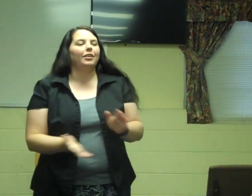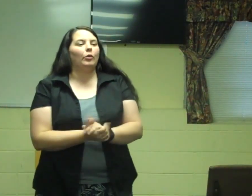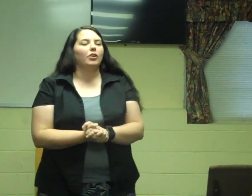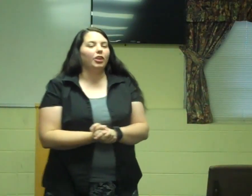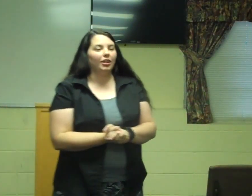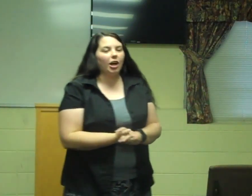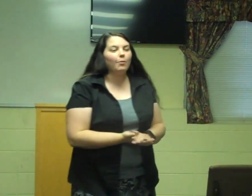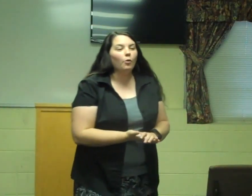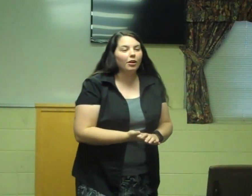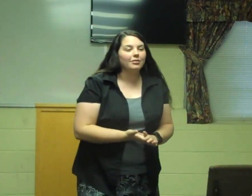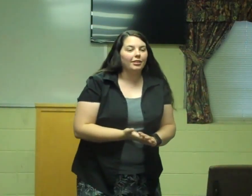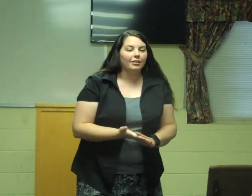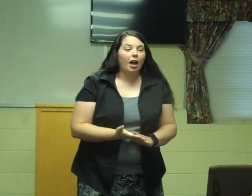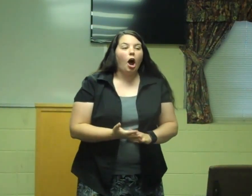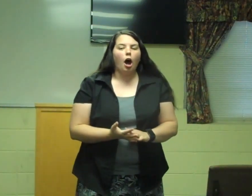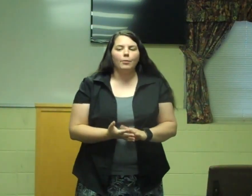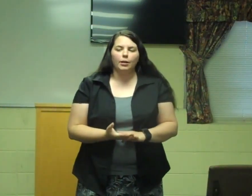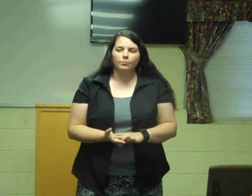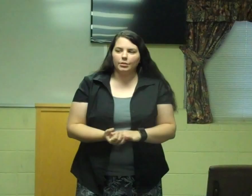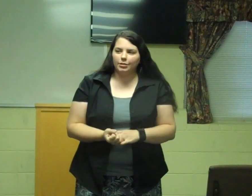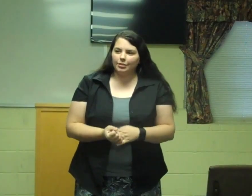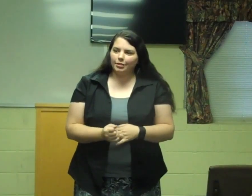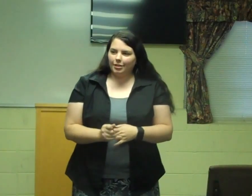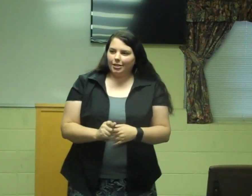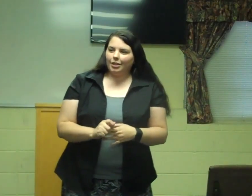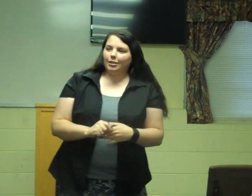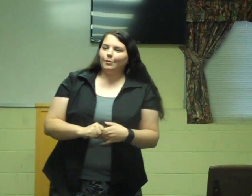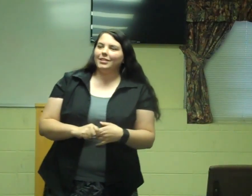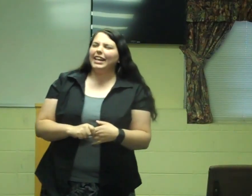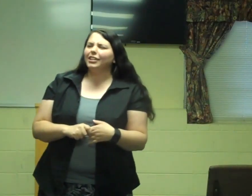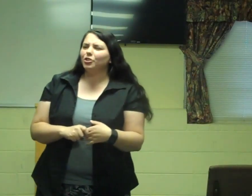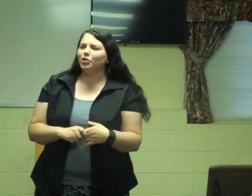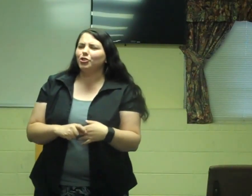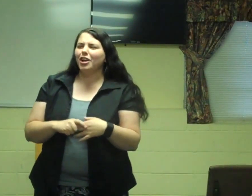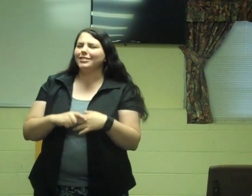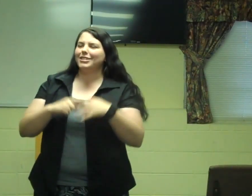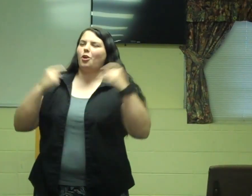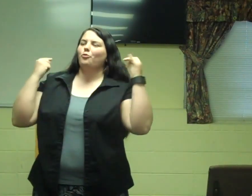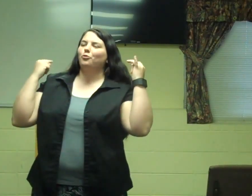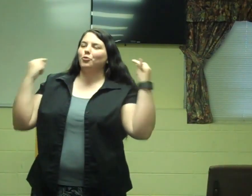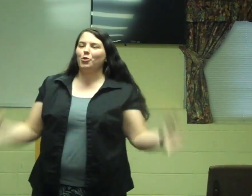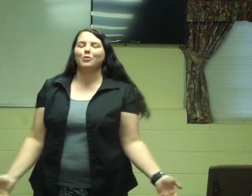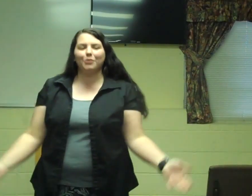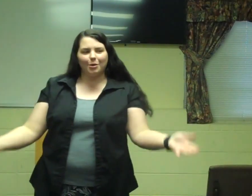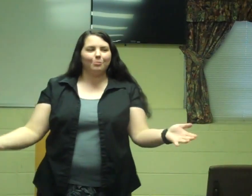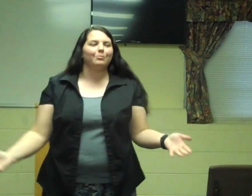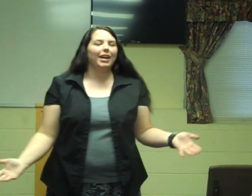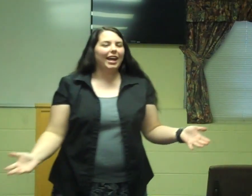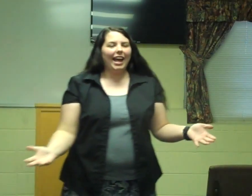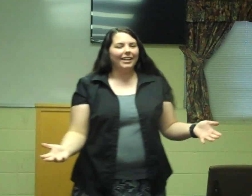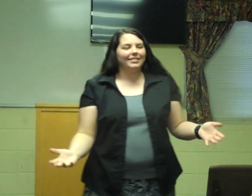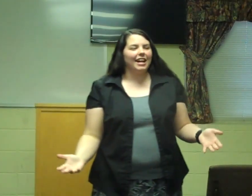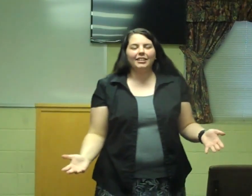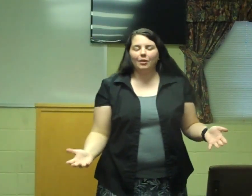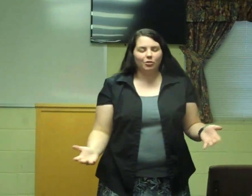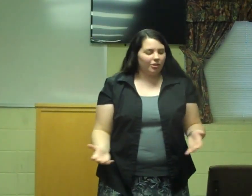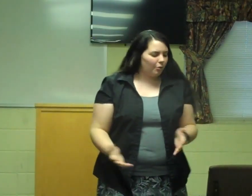We're actually going to talk about words in homonyms. Because English is just so full of them. And sign language does not work